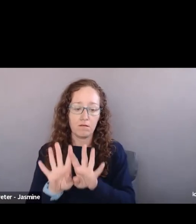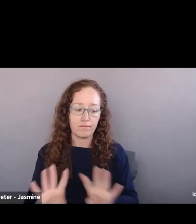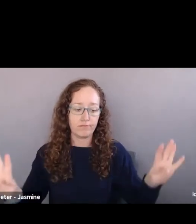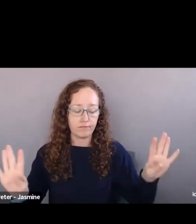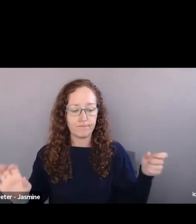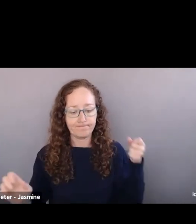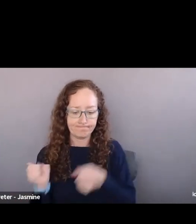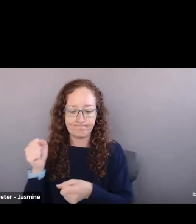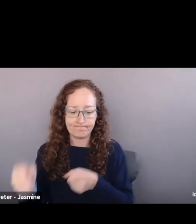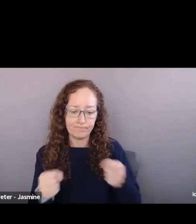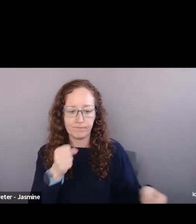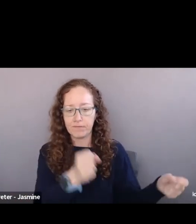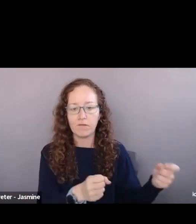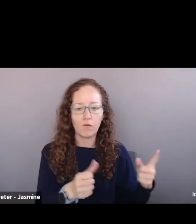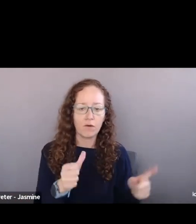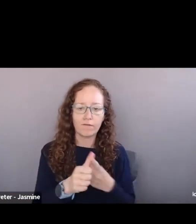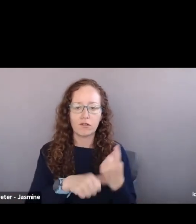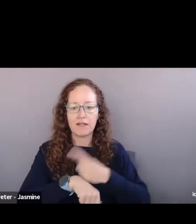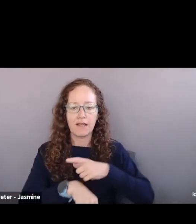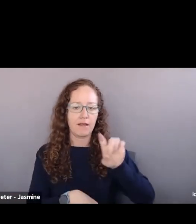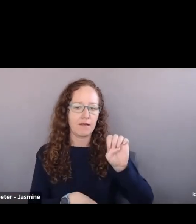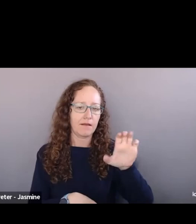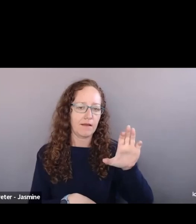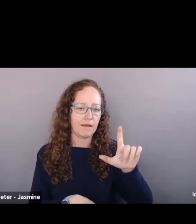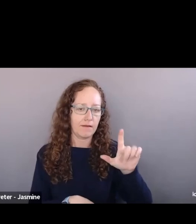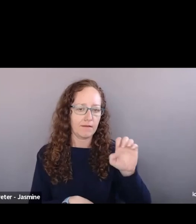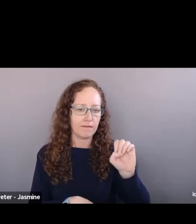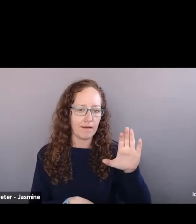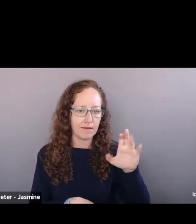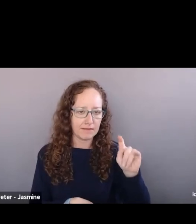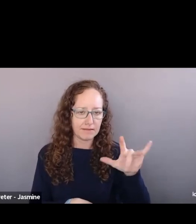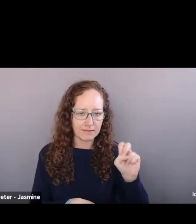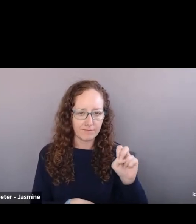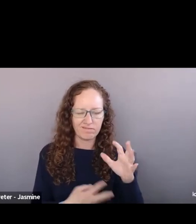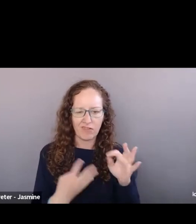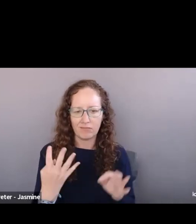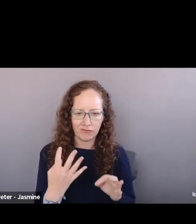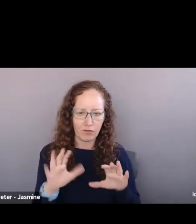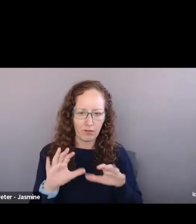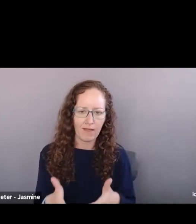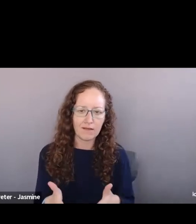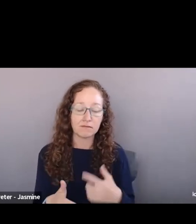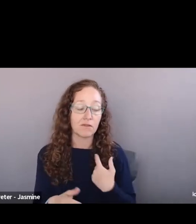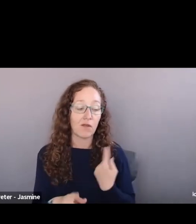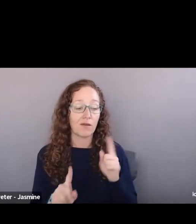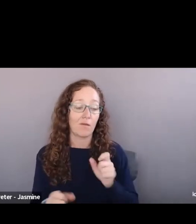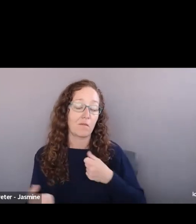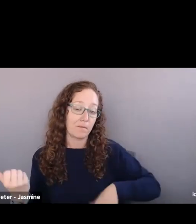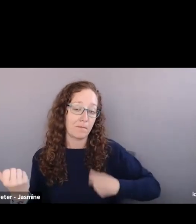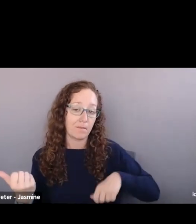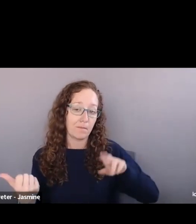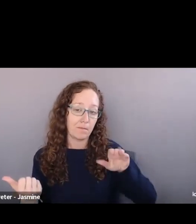electives. Mine was band. "I would like to play the violin, please," I said to the woman handing